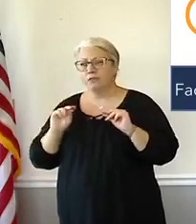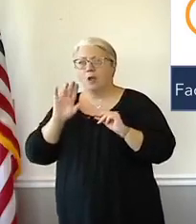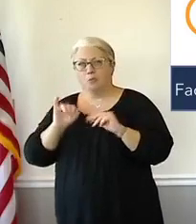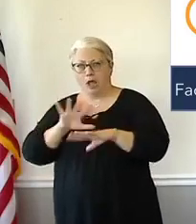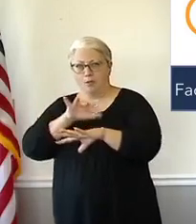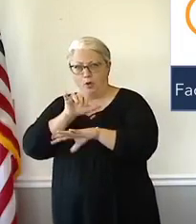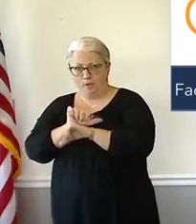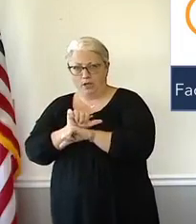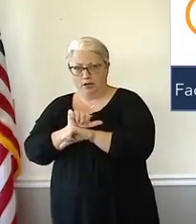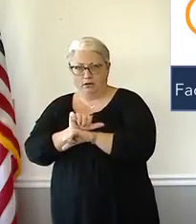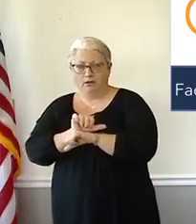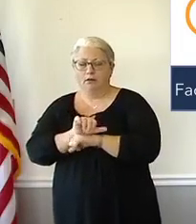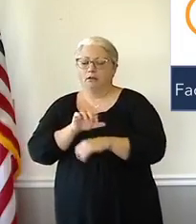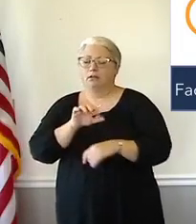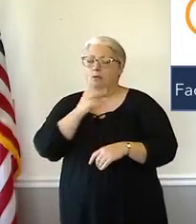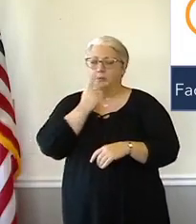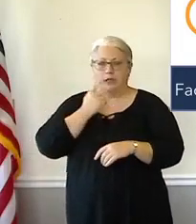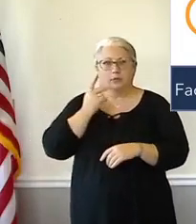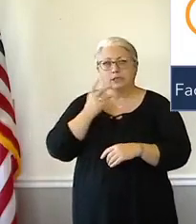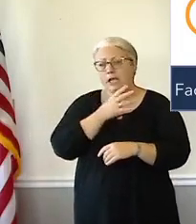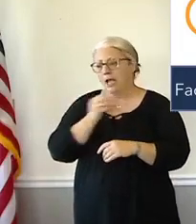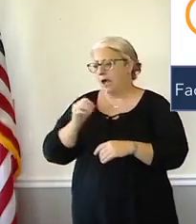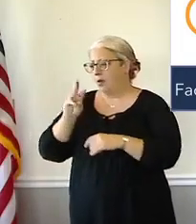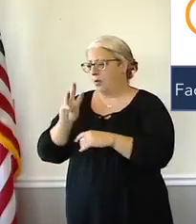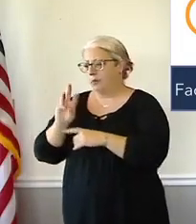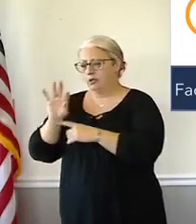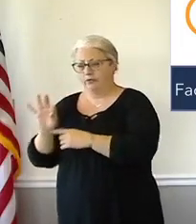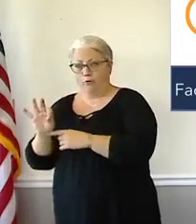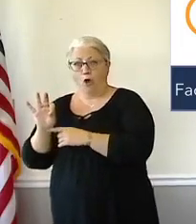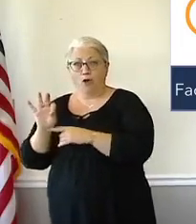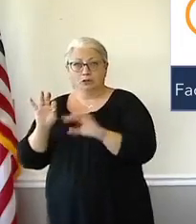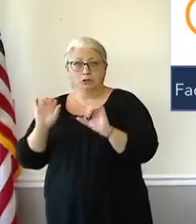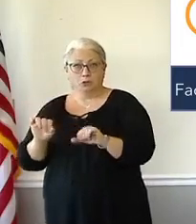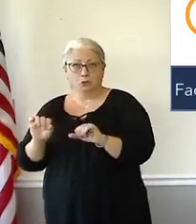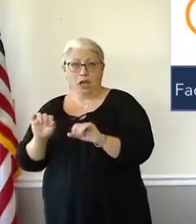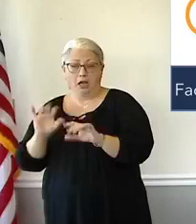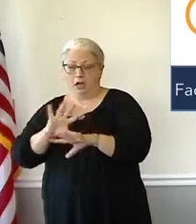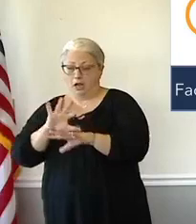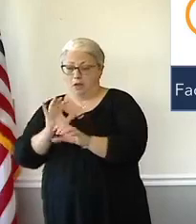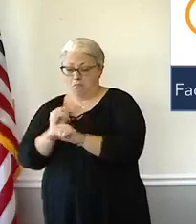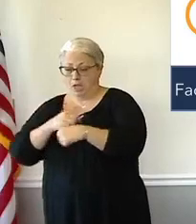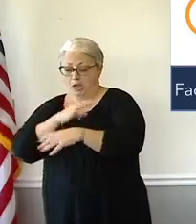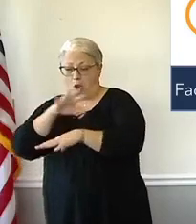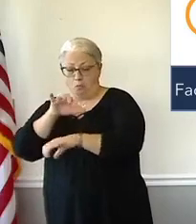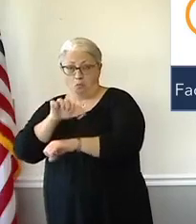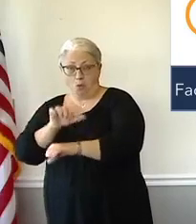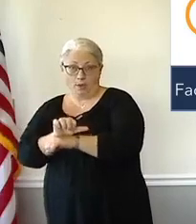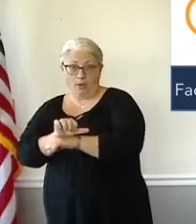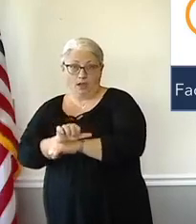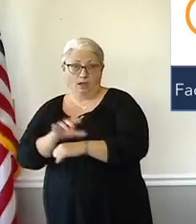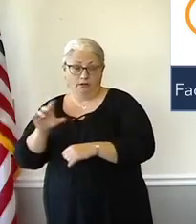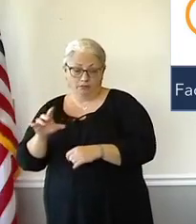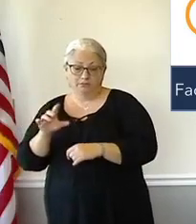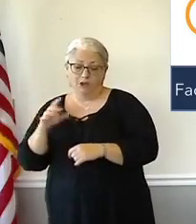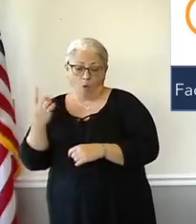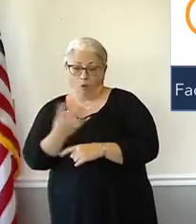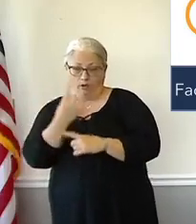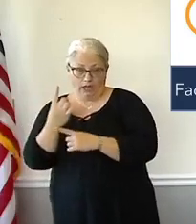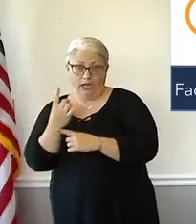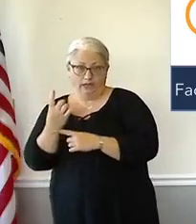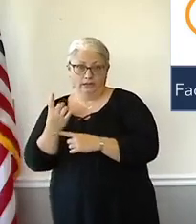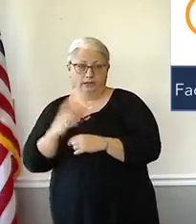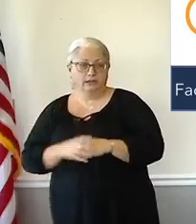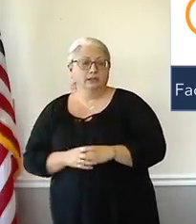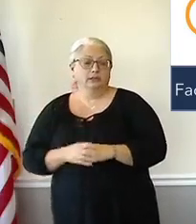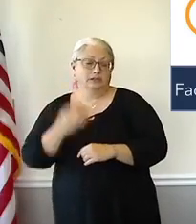by appointment. You can do that, and they're at capacity, but by appointment only. So if